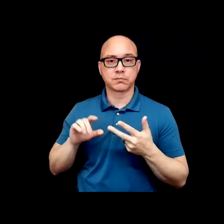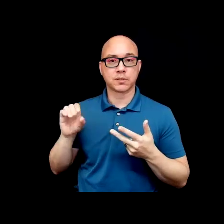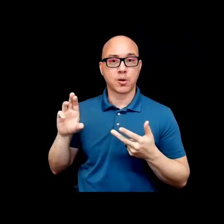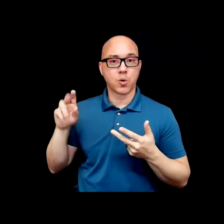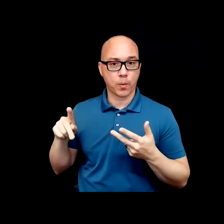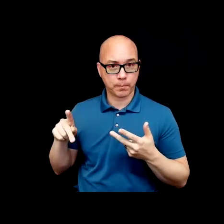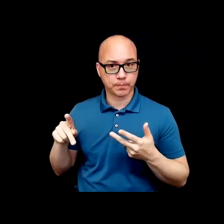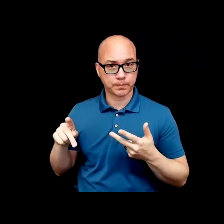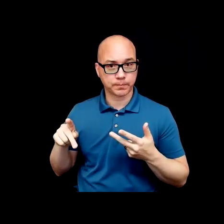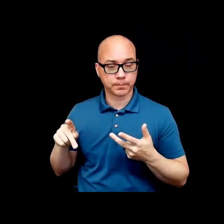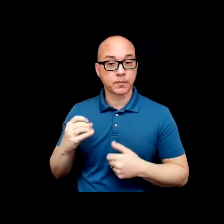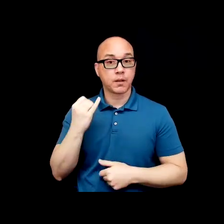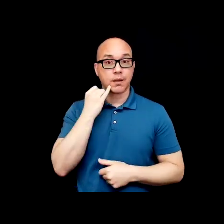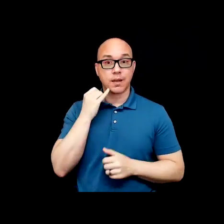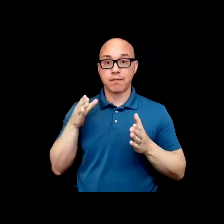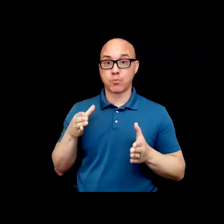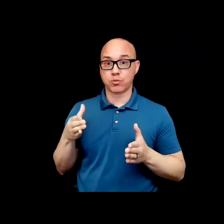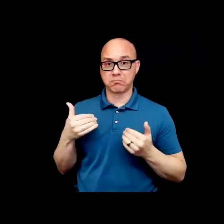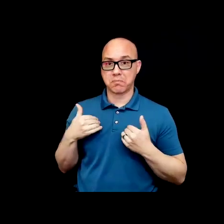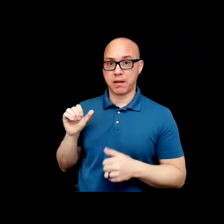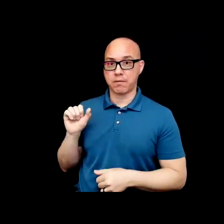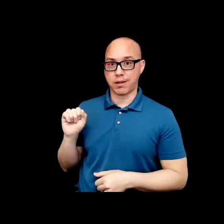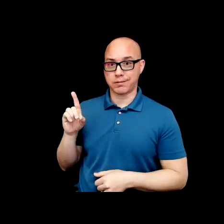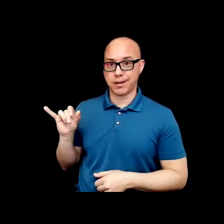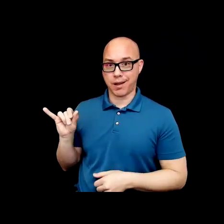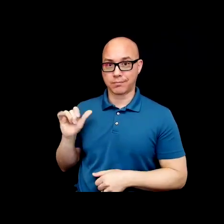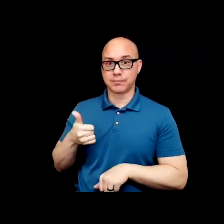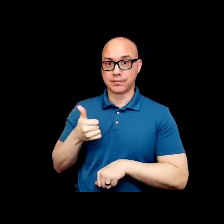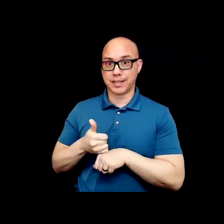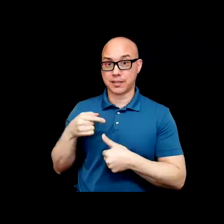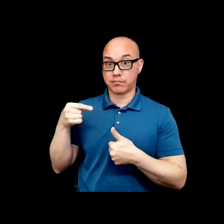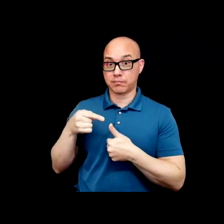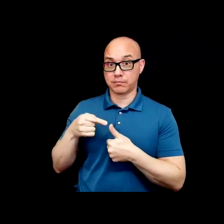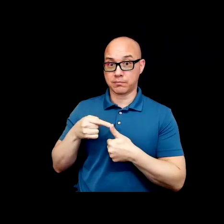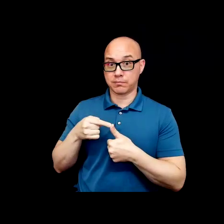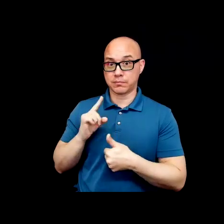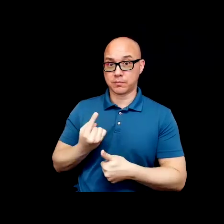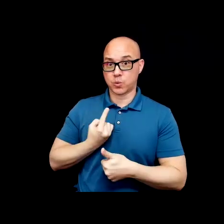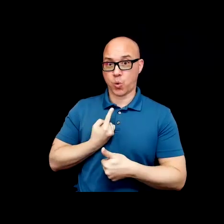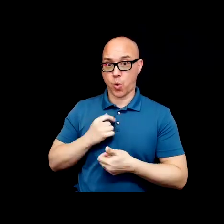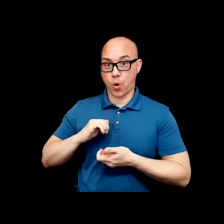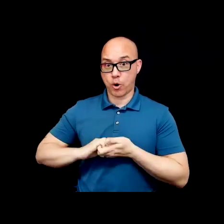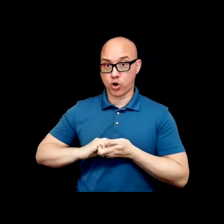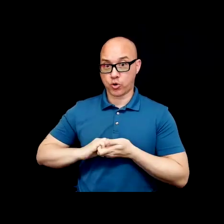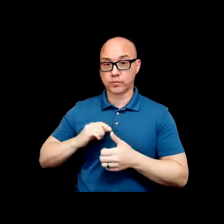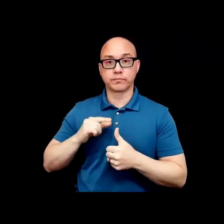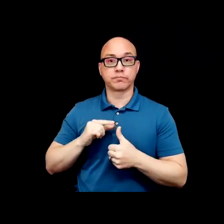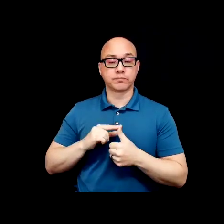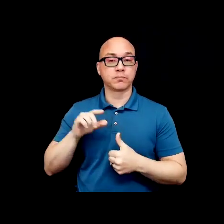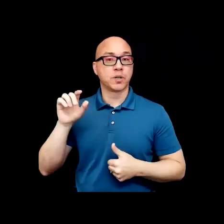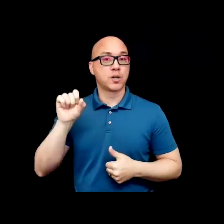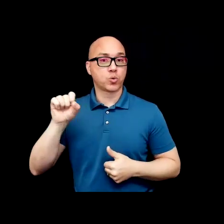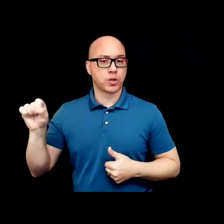If a person with SSDI sets up a sole proprietorship or partnership, Social Security will look at their